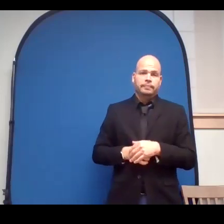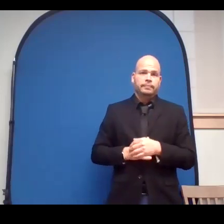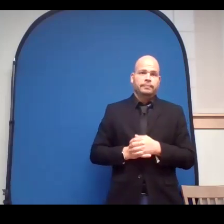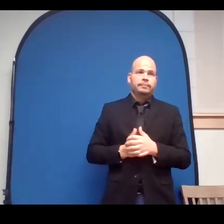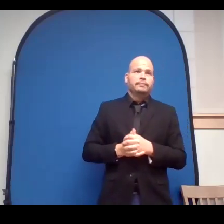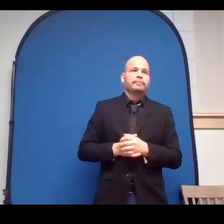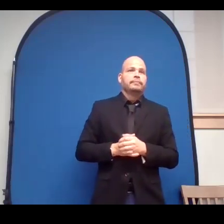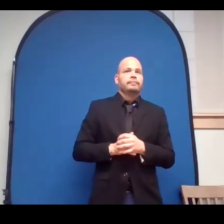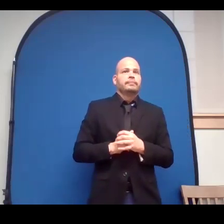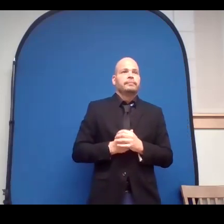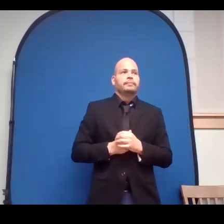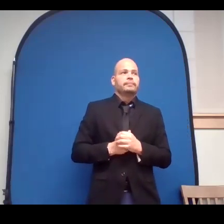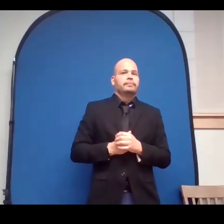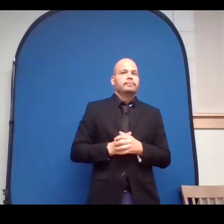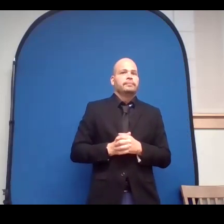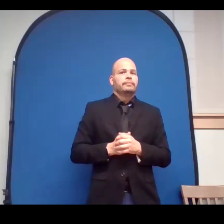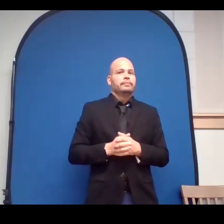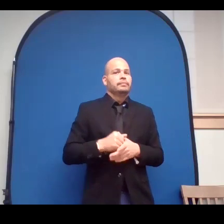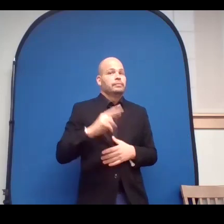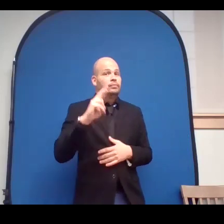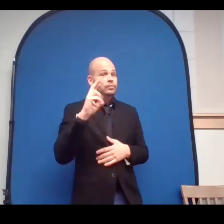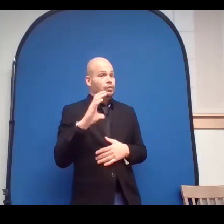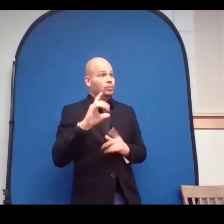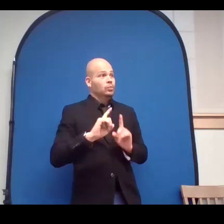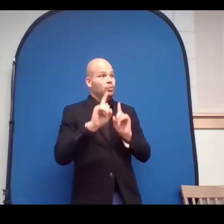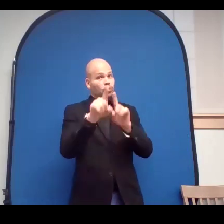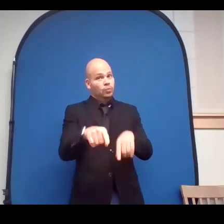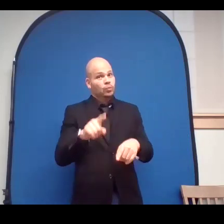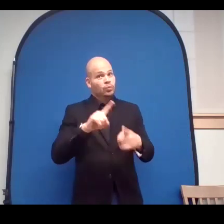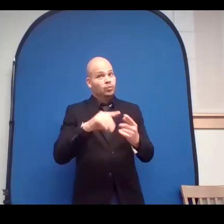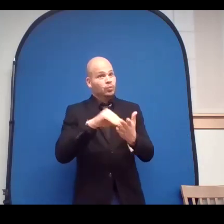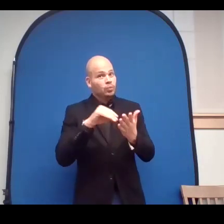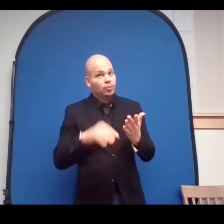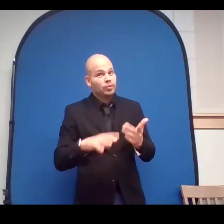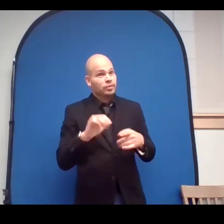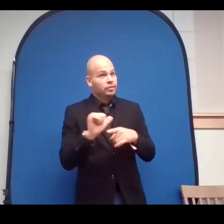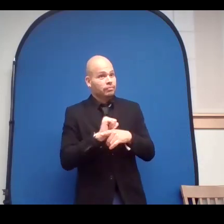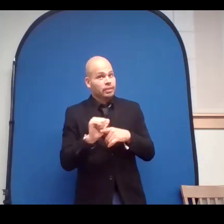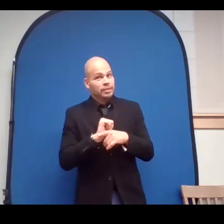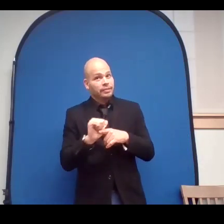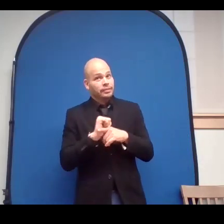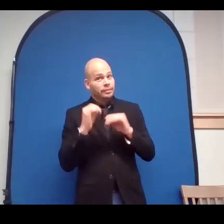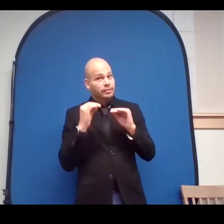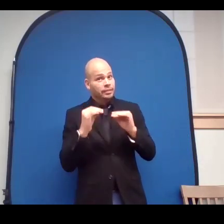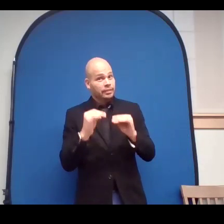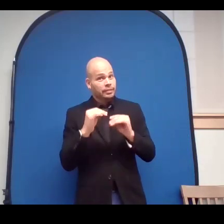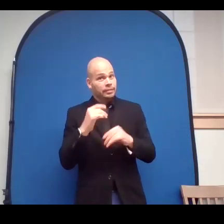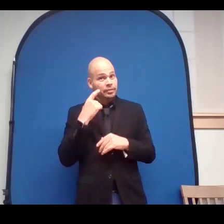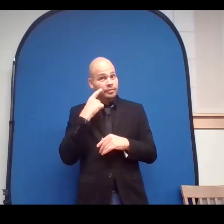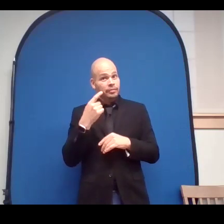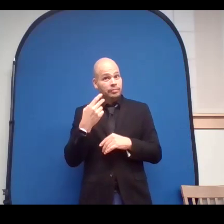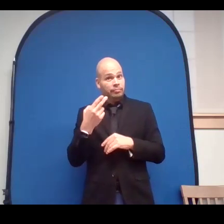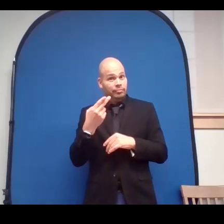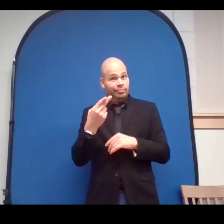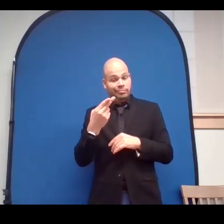And he was going to train the cadets with regard to the hand grenades, right? Not hand grenades, sir. What was he going to do? As First